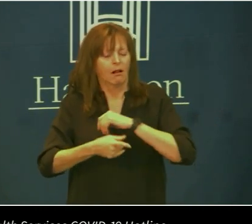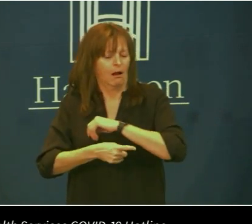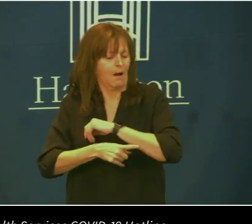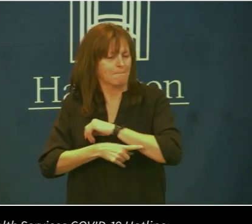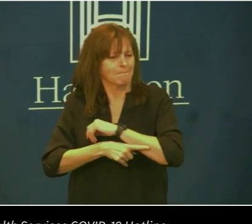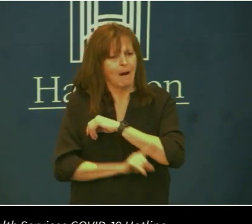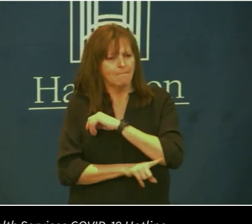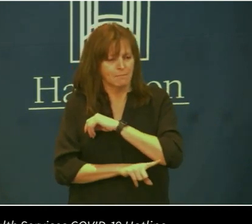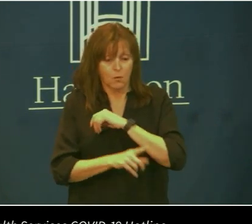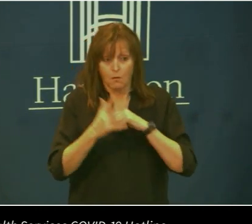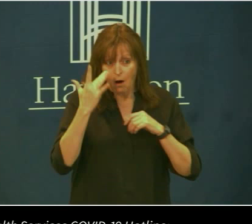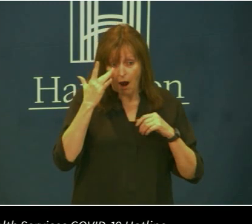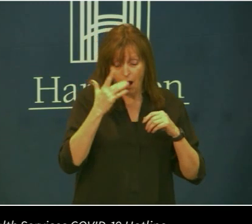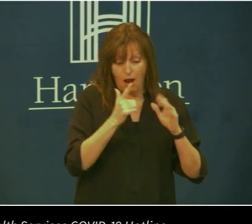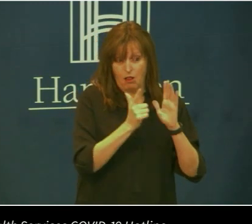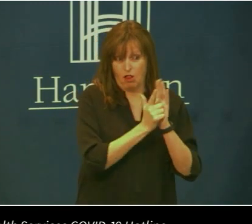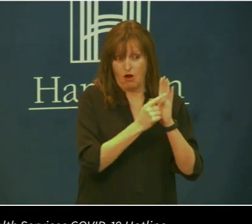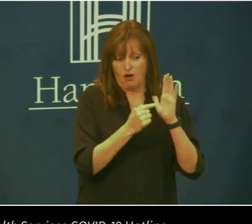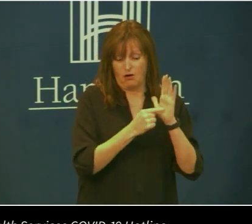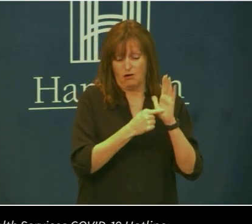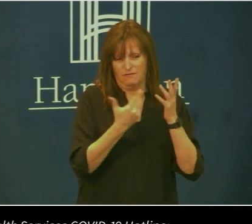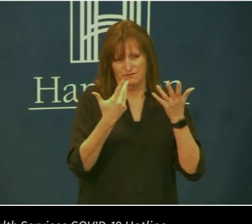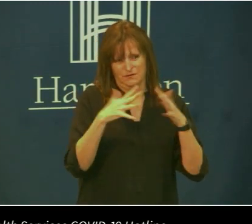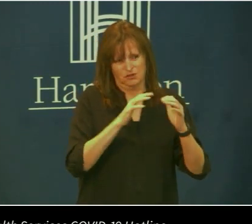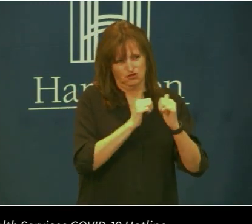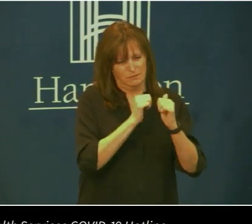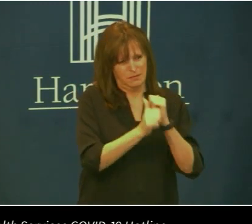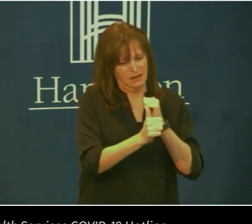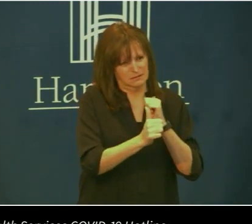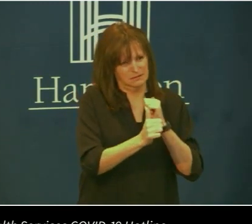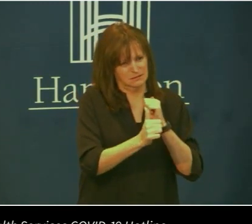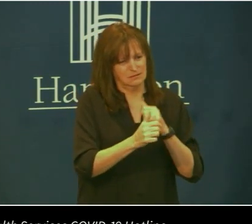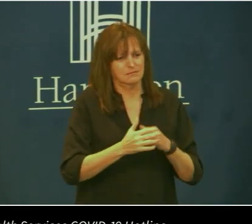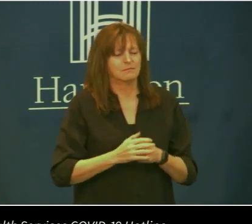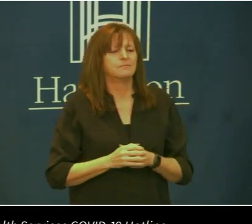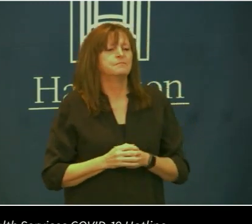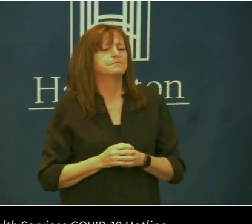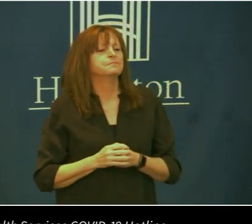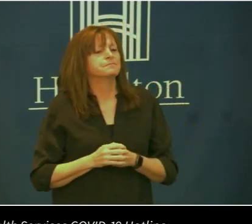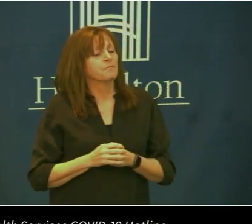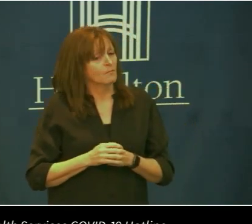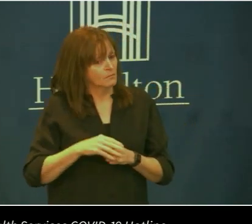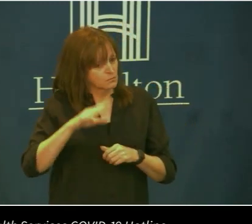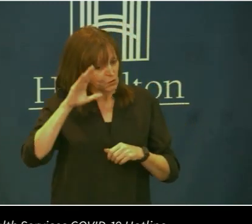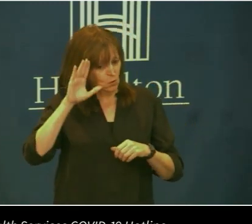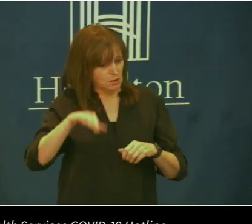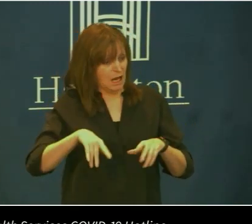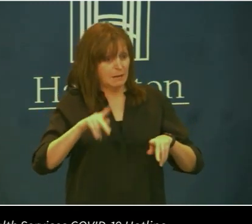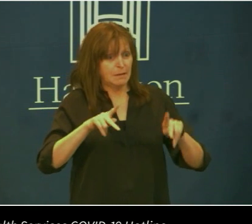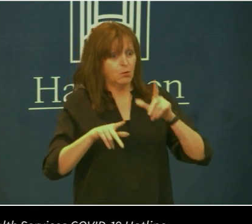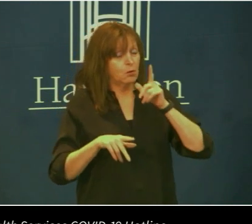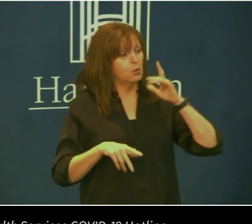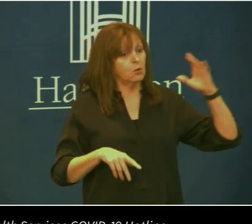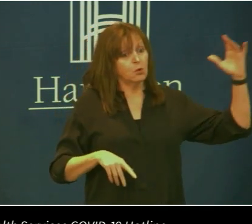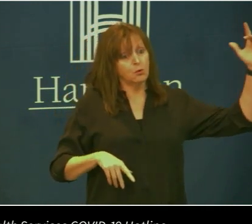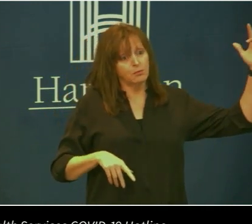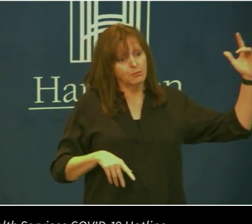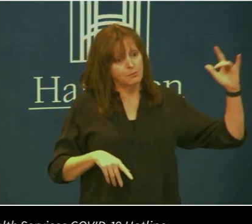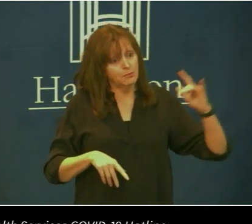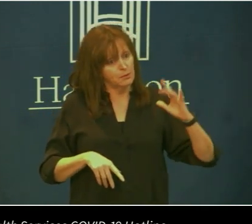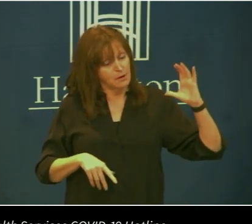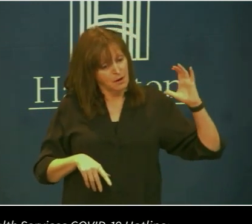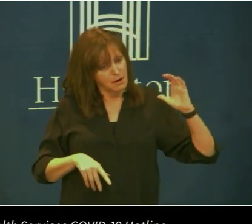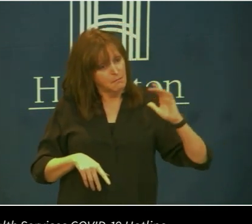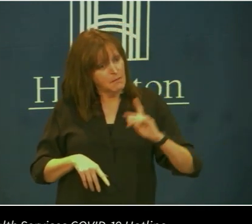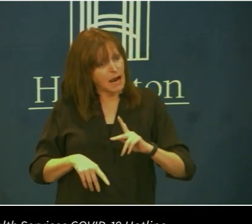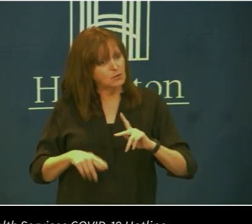if you know people that are coming home, is to go directly from the airport to your home and then ask friends or family to